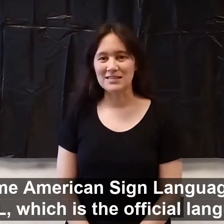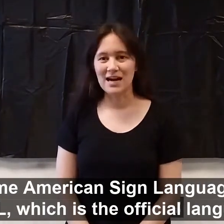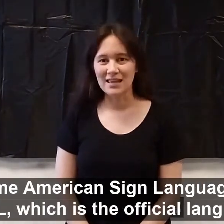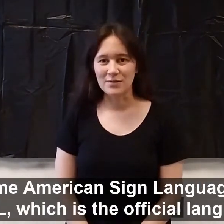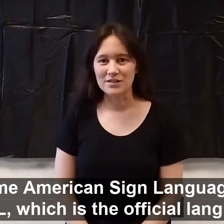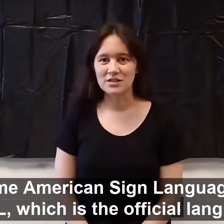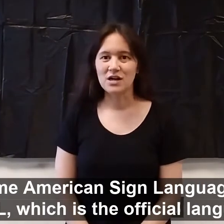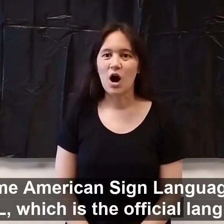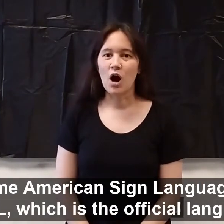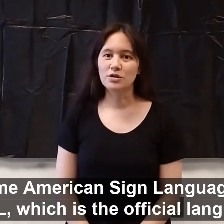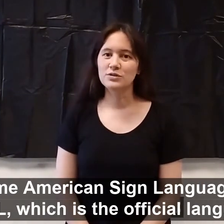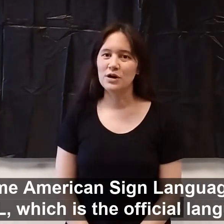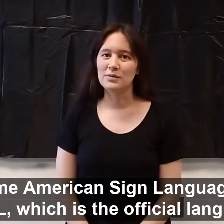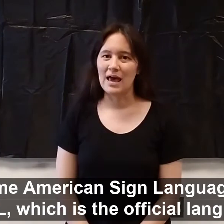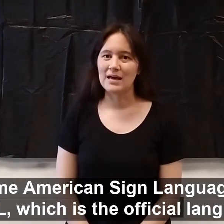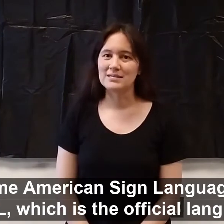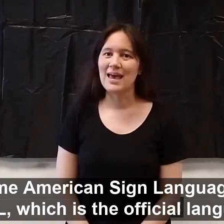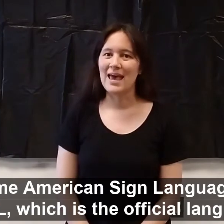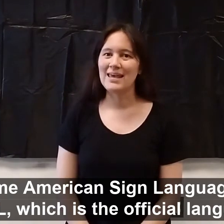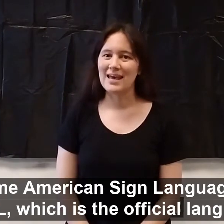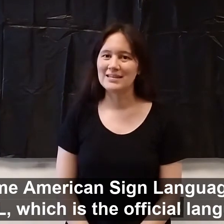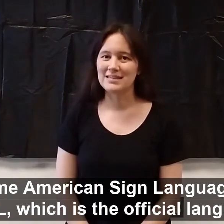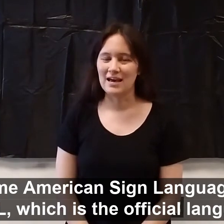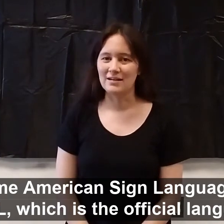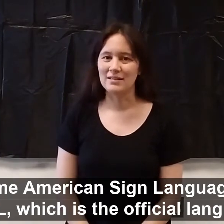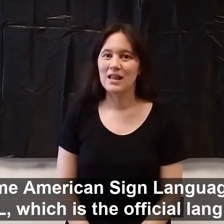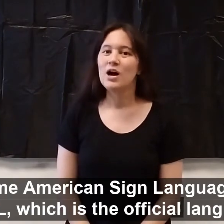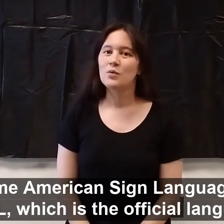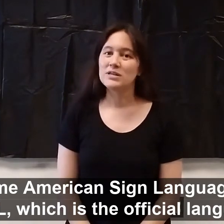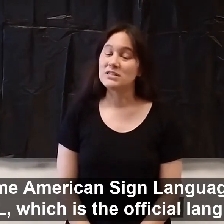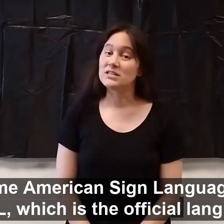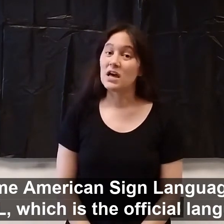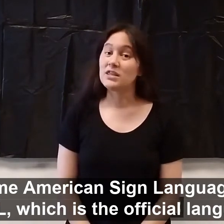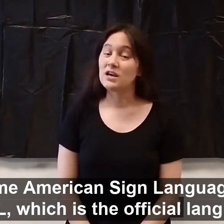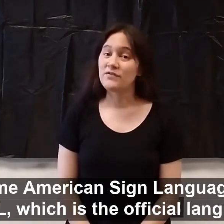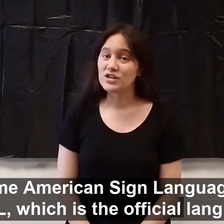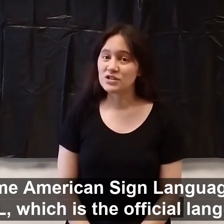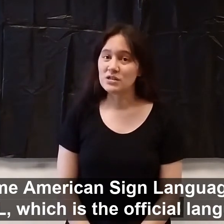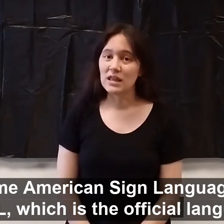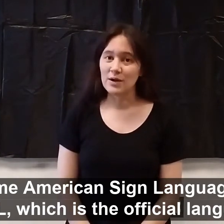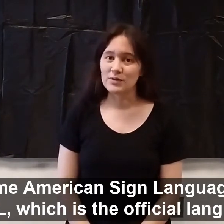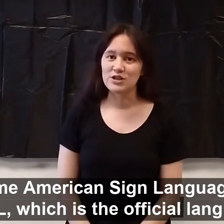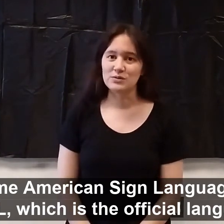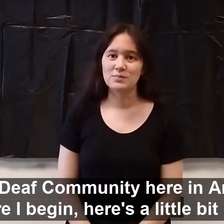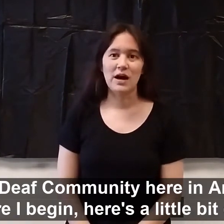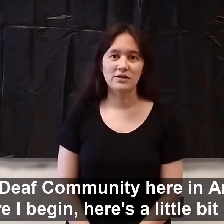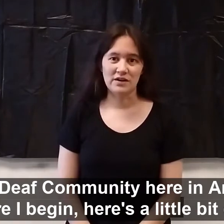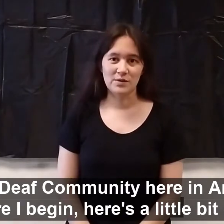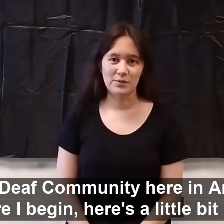Sign Language, also known as ASL, which is the official language used by our deaf community here